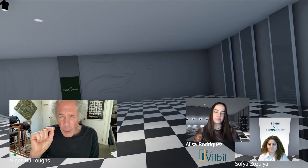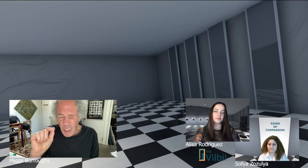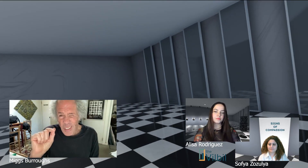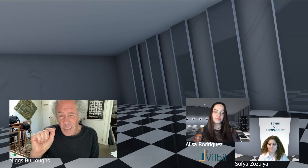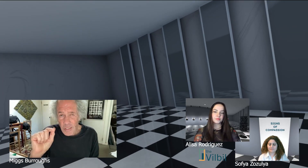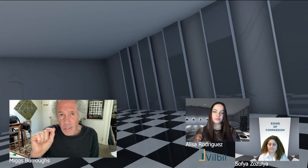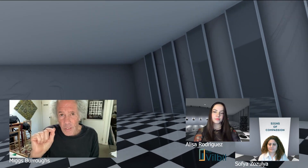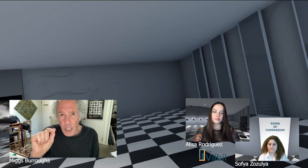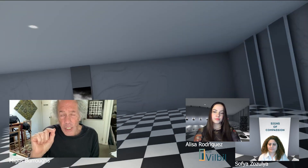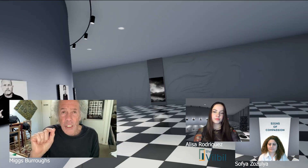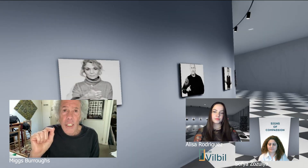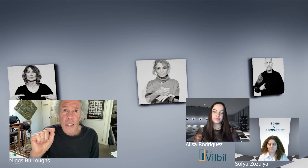only, I think,